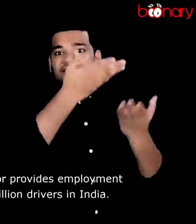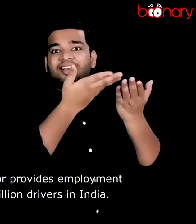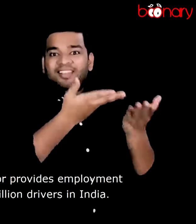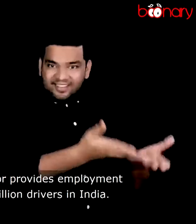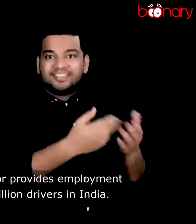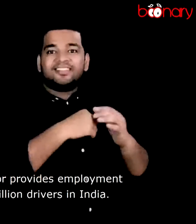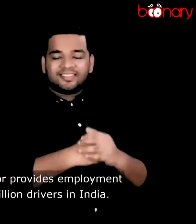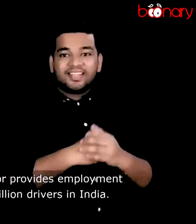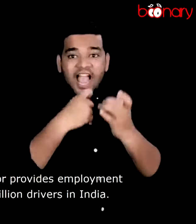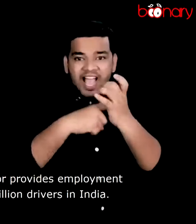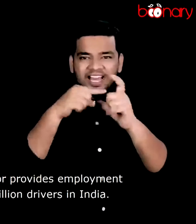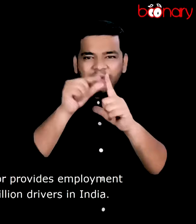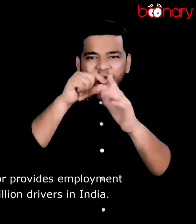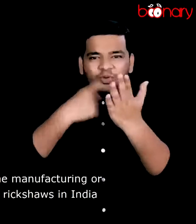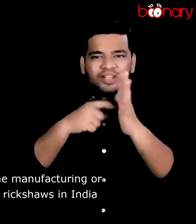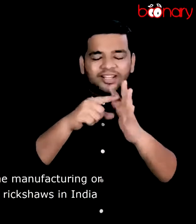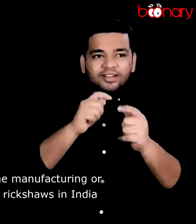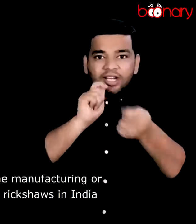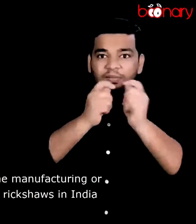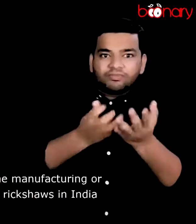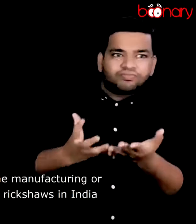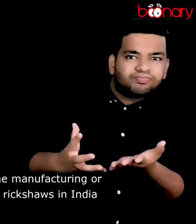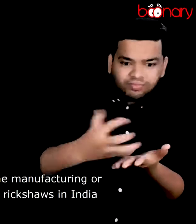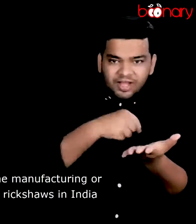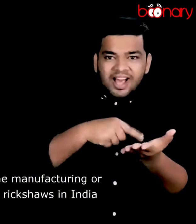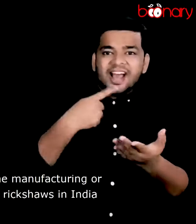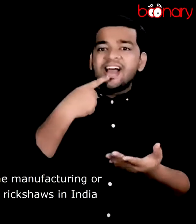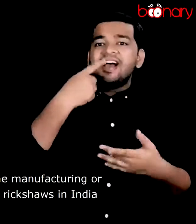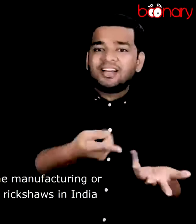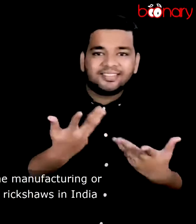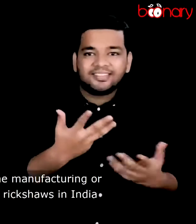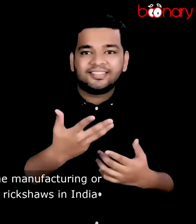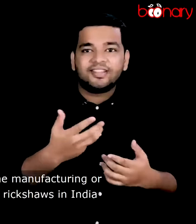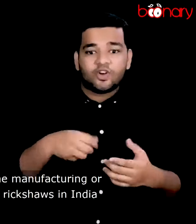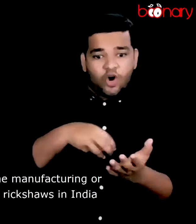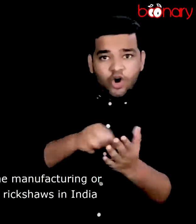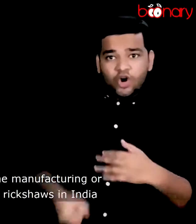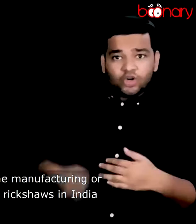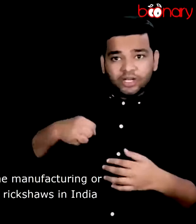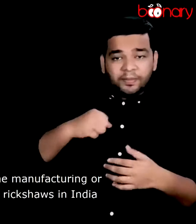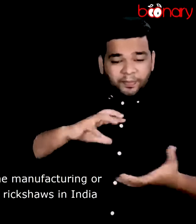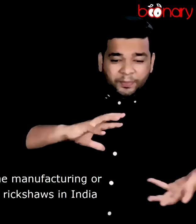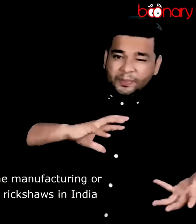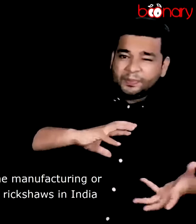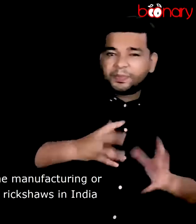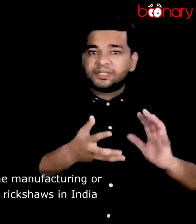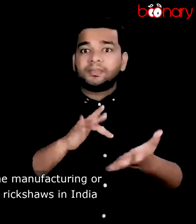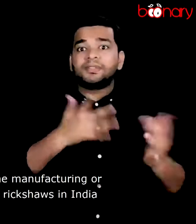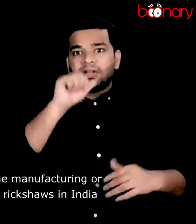in India. A report said that the manufacturing or production of auto